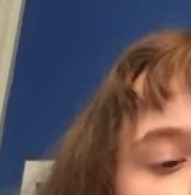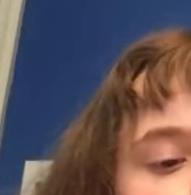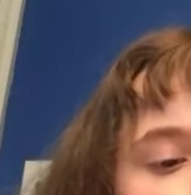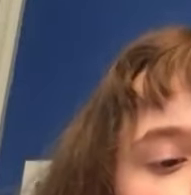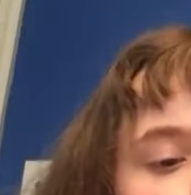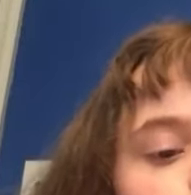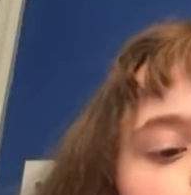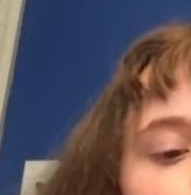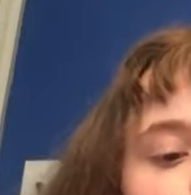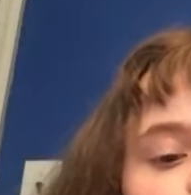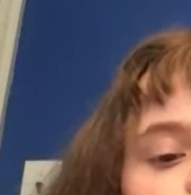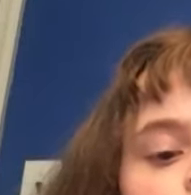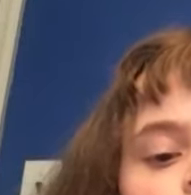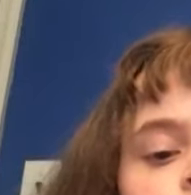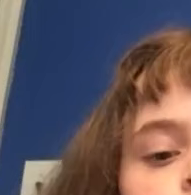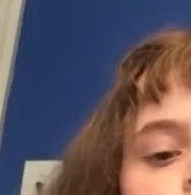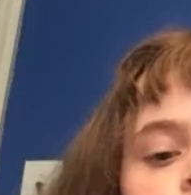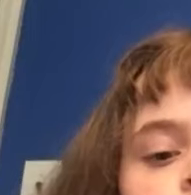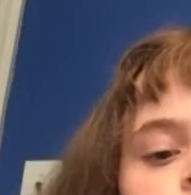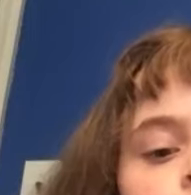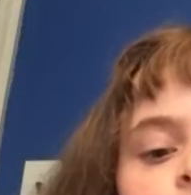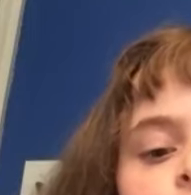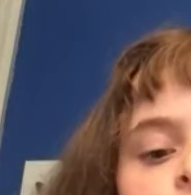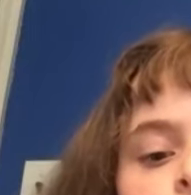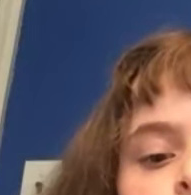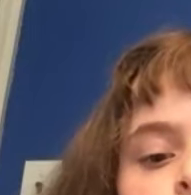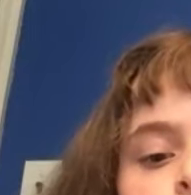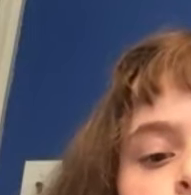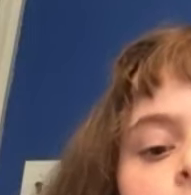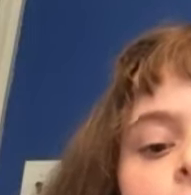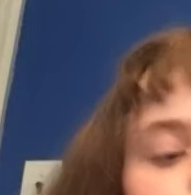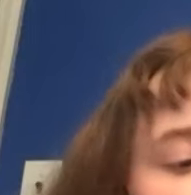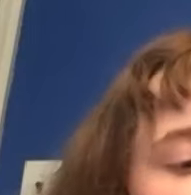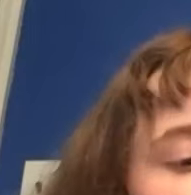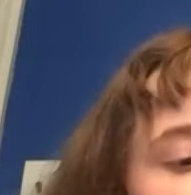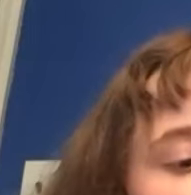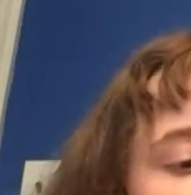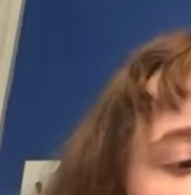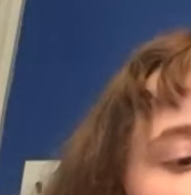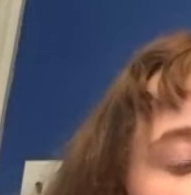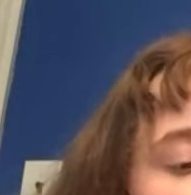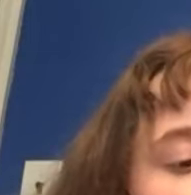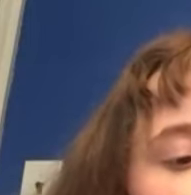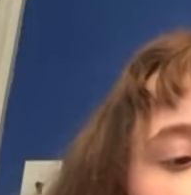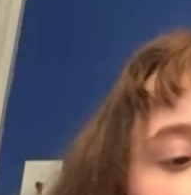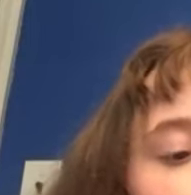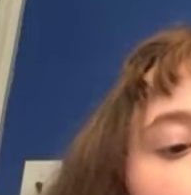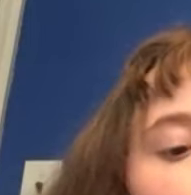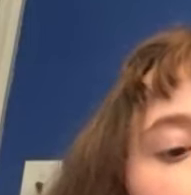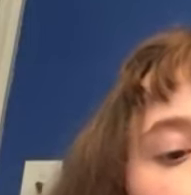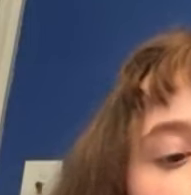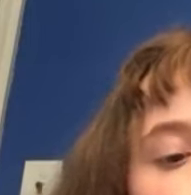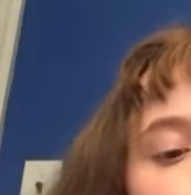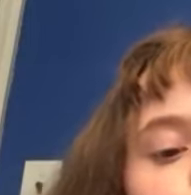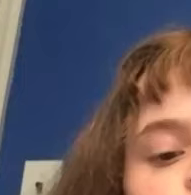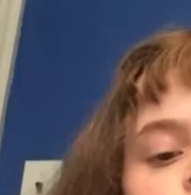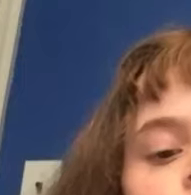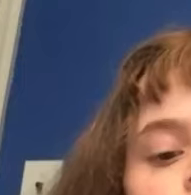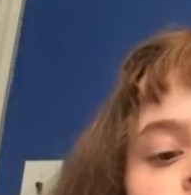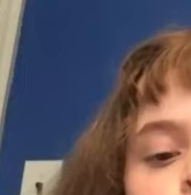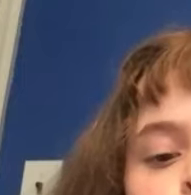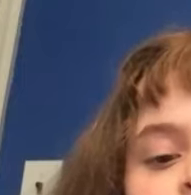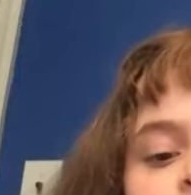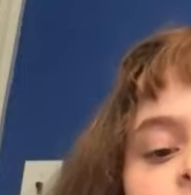the country in regard to racial injustice. Please know that we believe all people